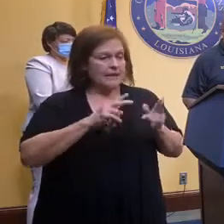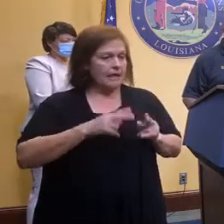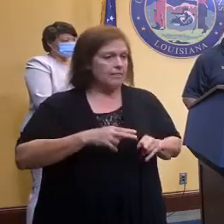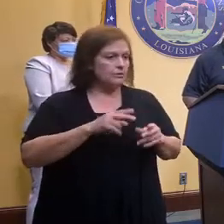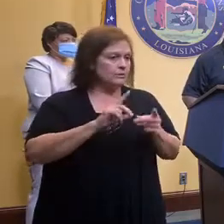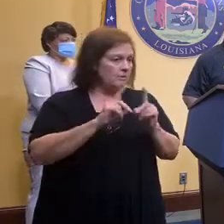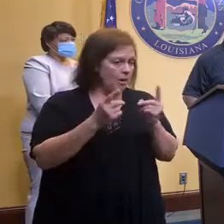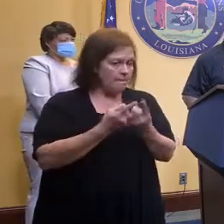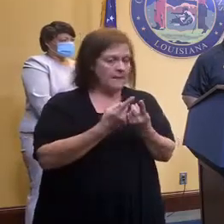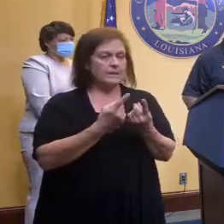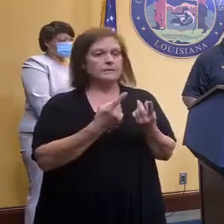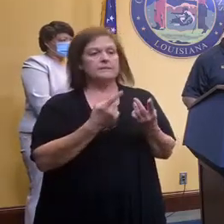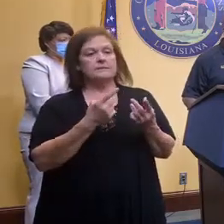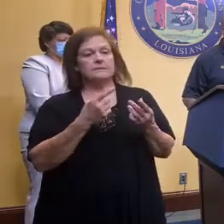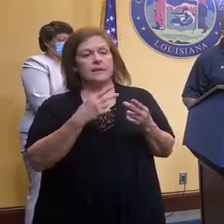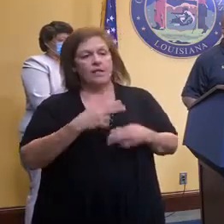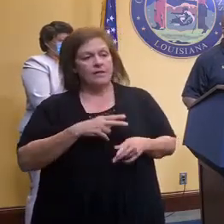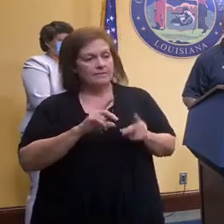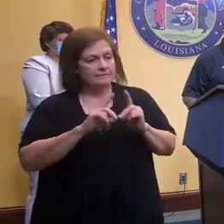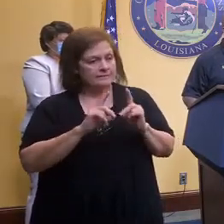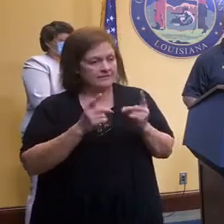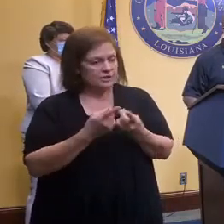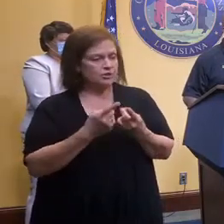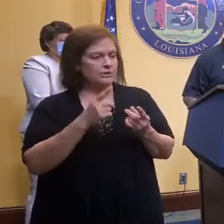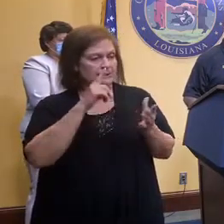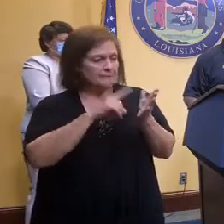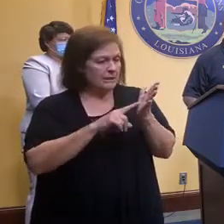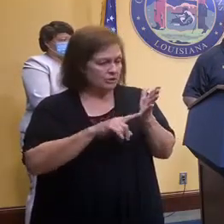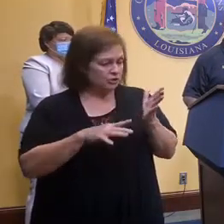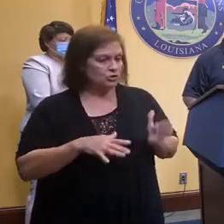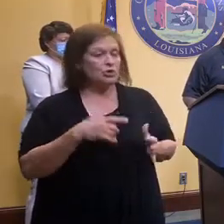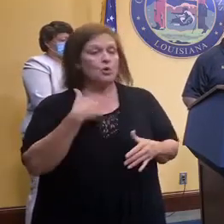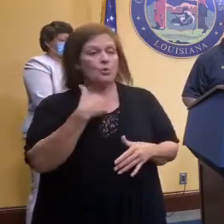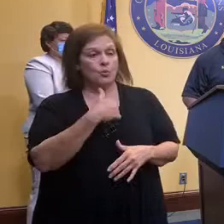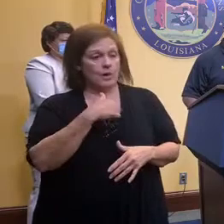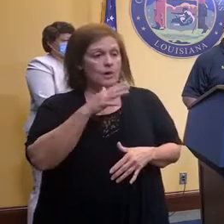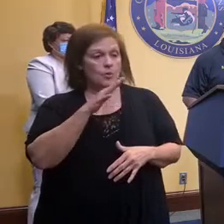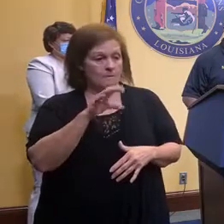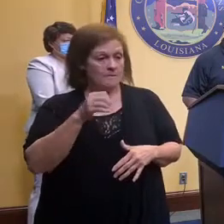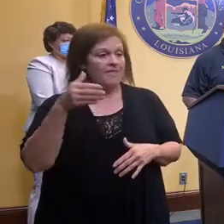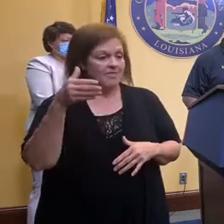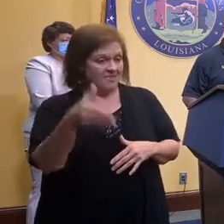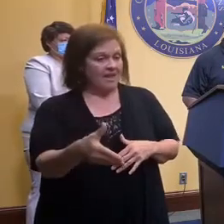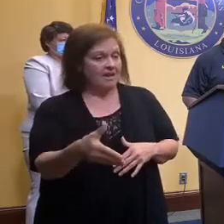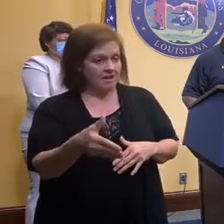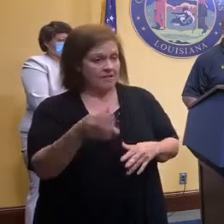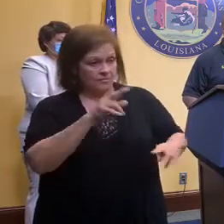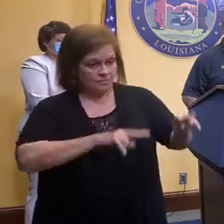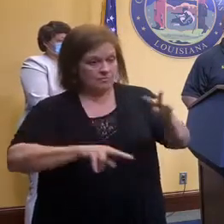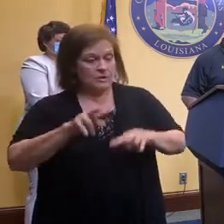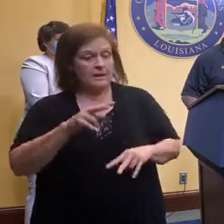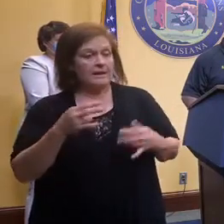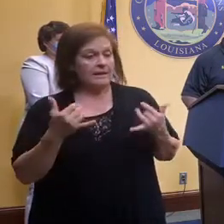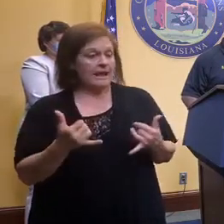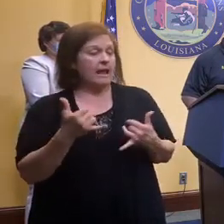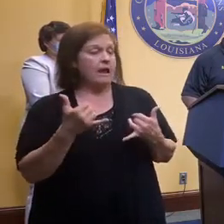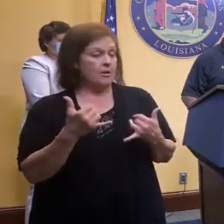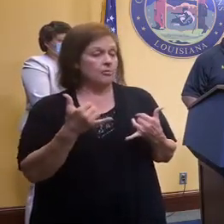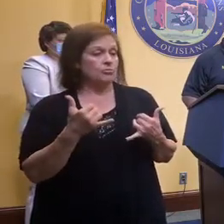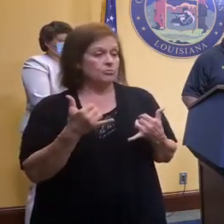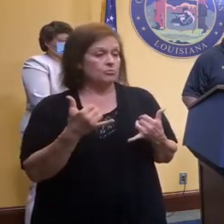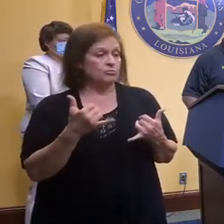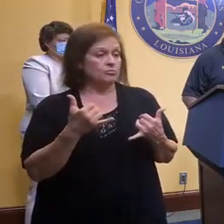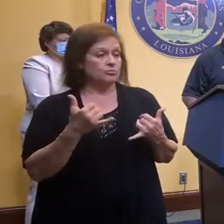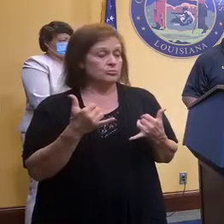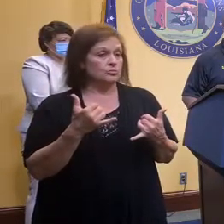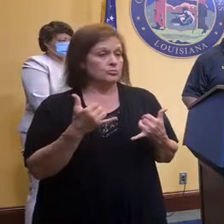department, the health division of inspections, we will be visible. This is a time where